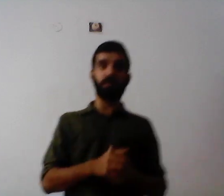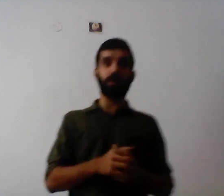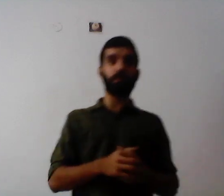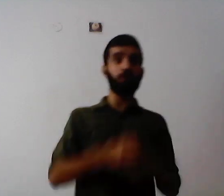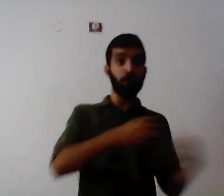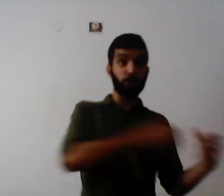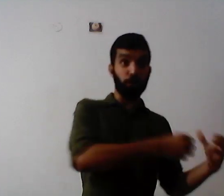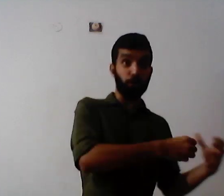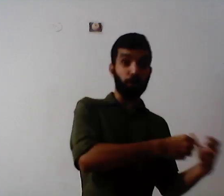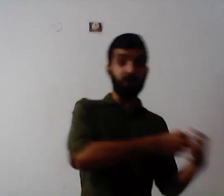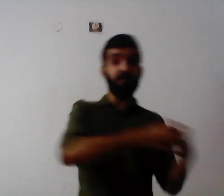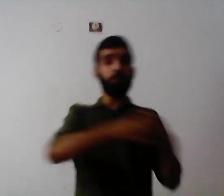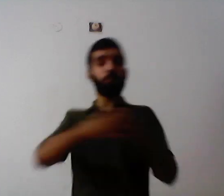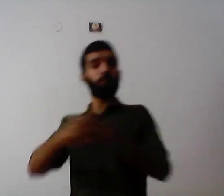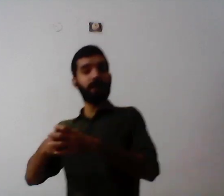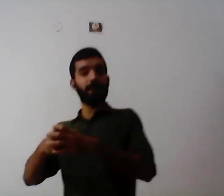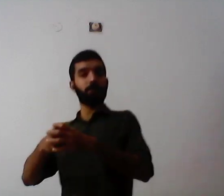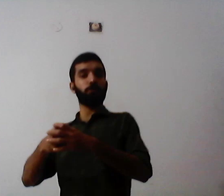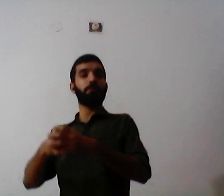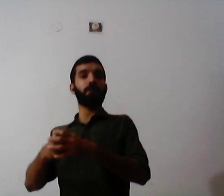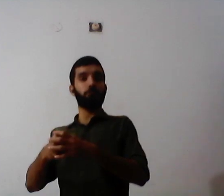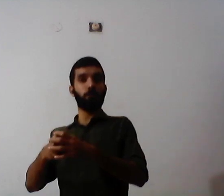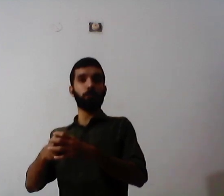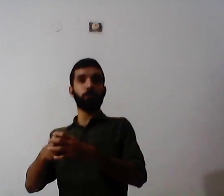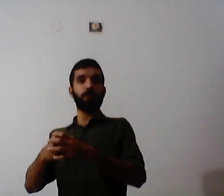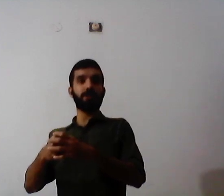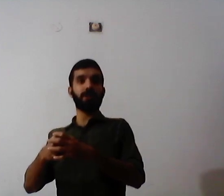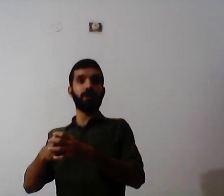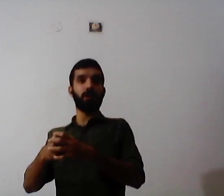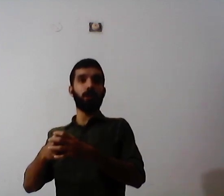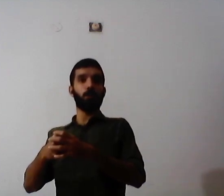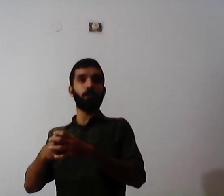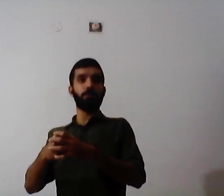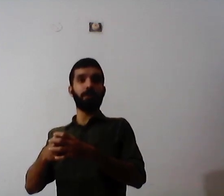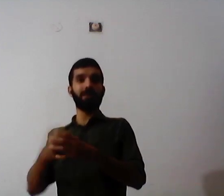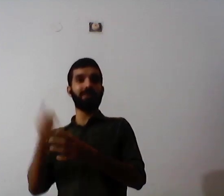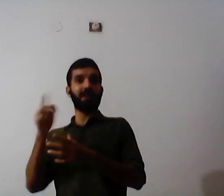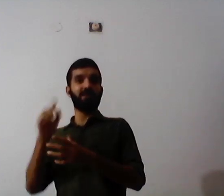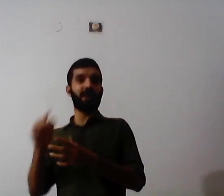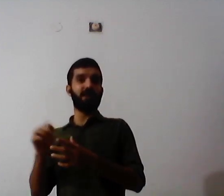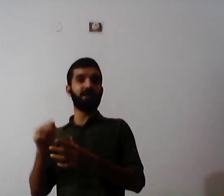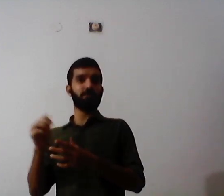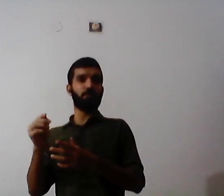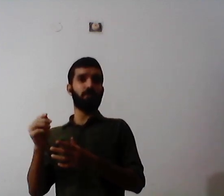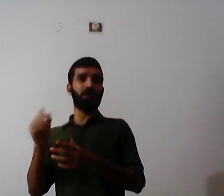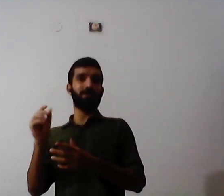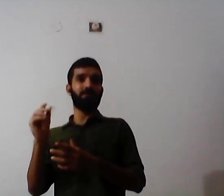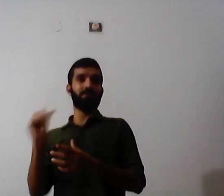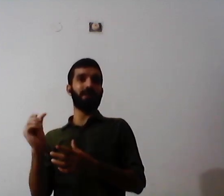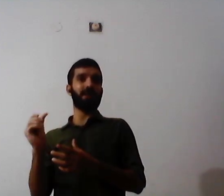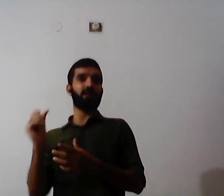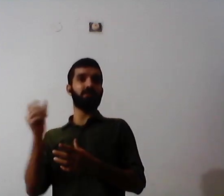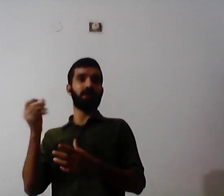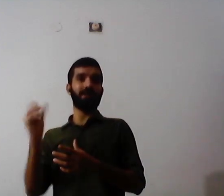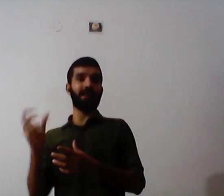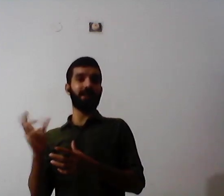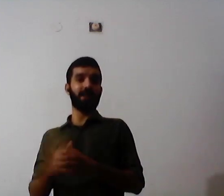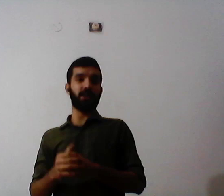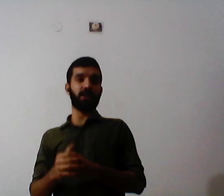them. So chlorine will pull the electron pair more towards it, which means that will have a small negative charge, delta negative will